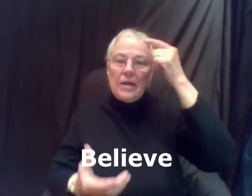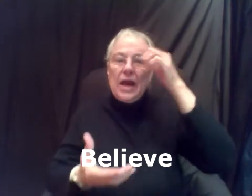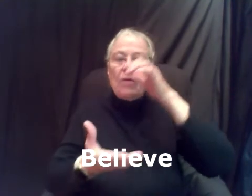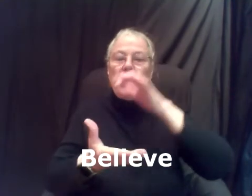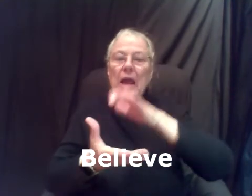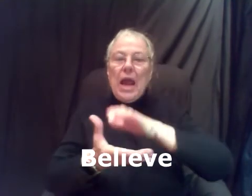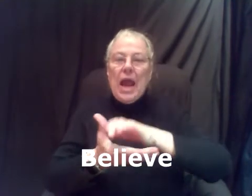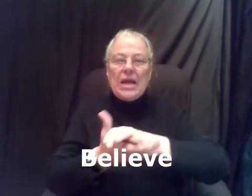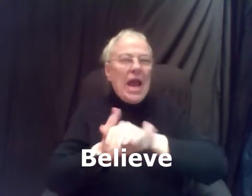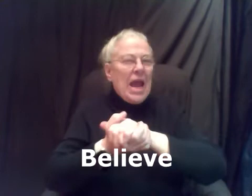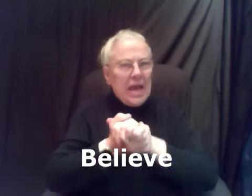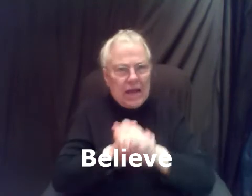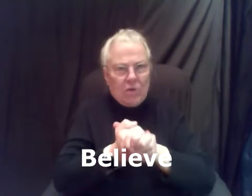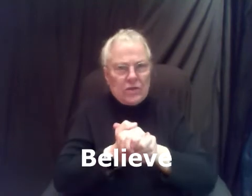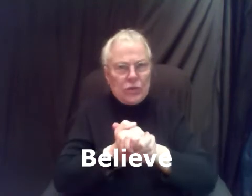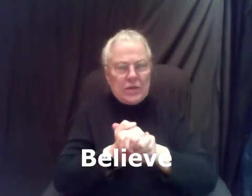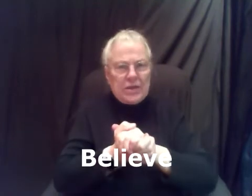down and hang on to it tight.